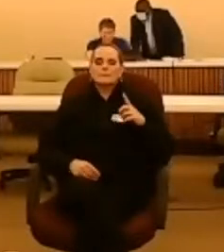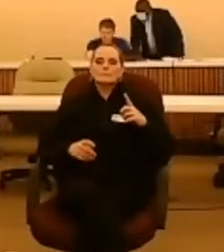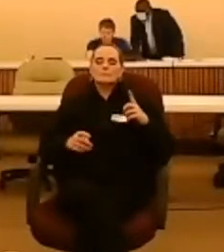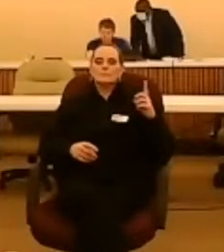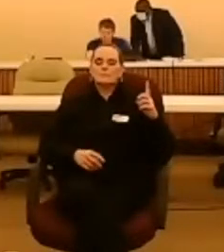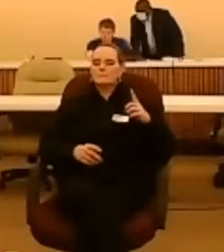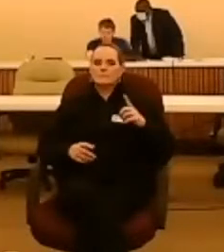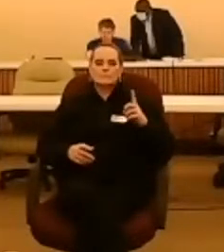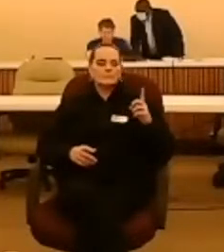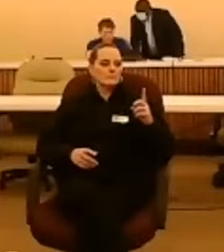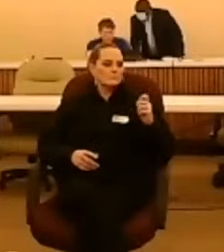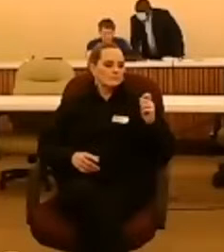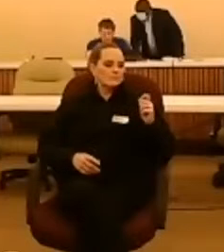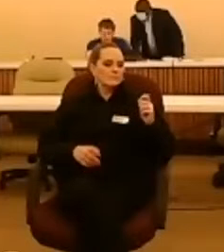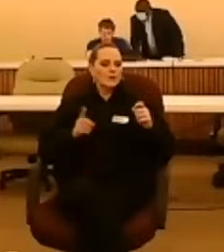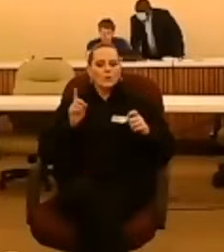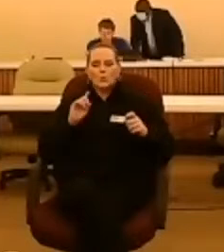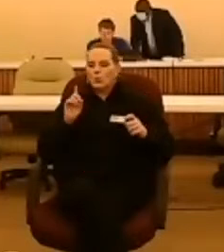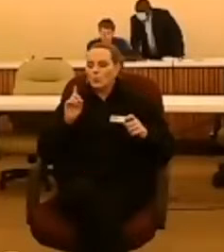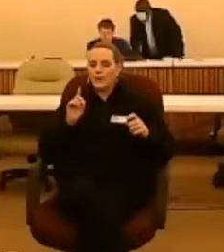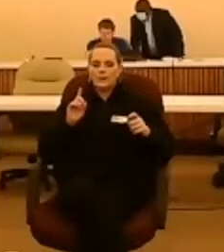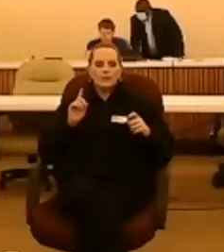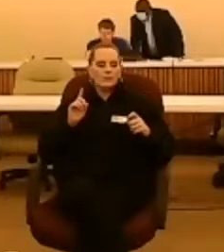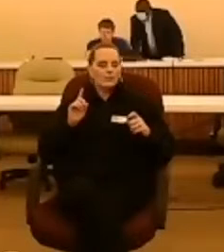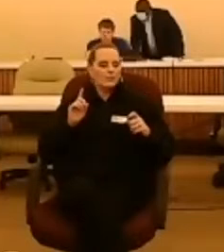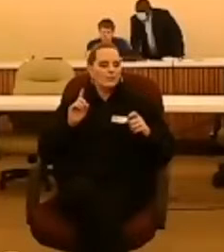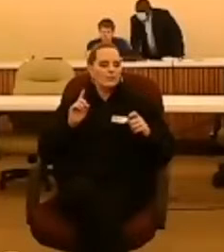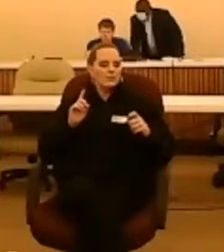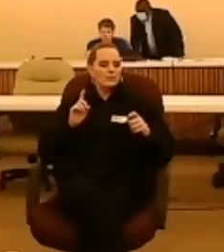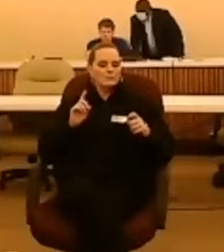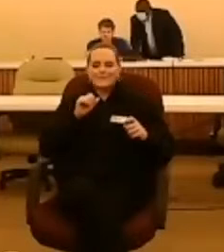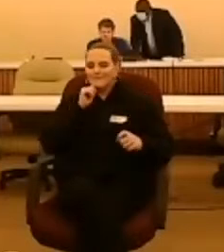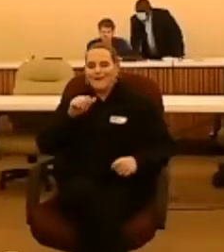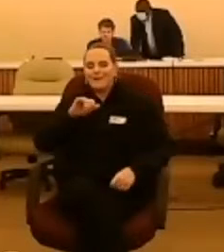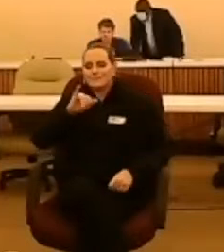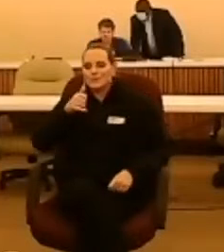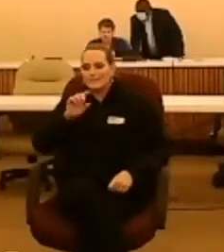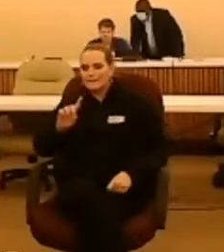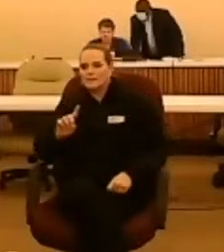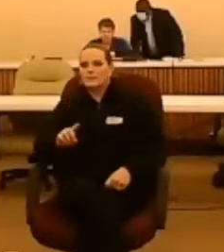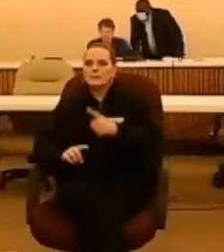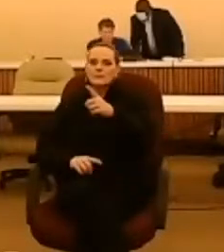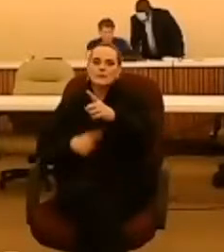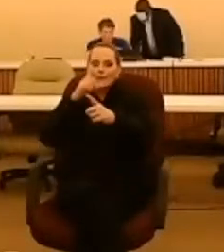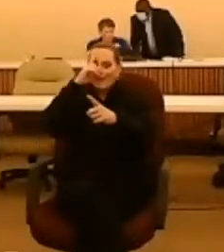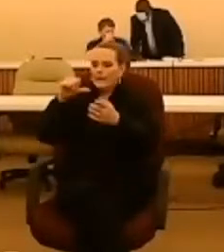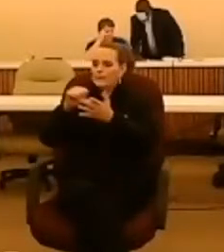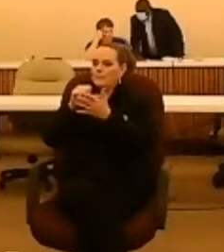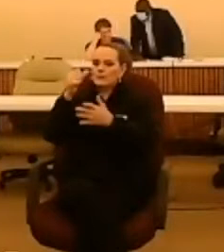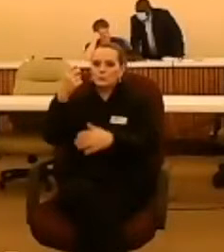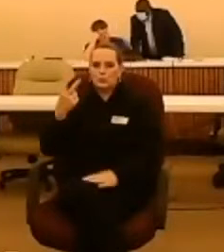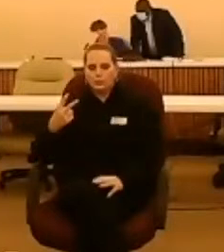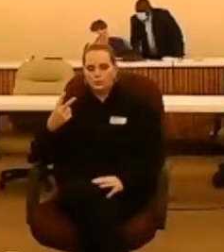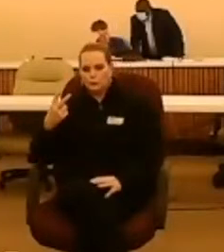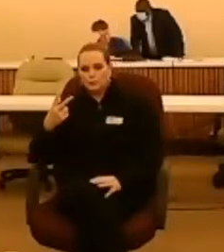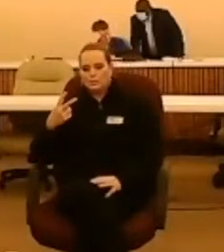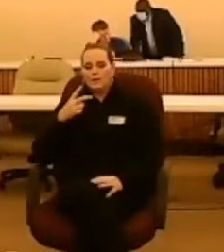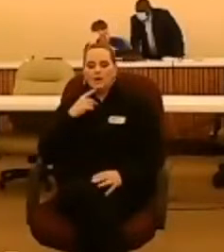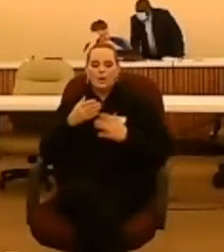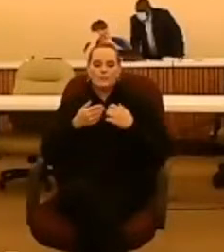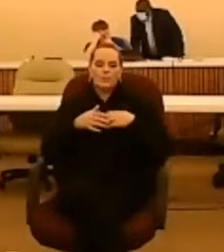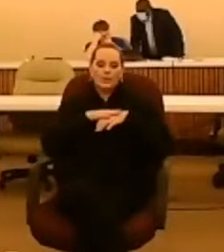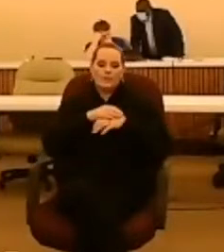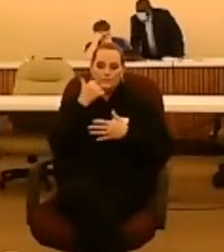that? Where does it say what? That it's not jurisdictional. I think it's on page 2 of that cover letter that was